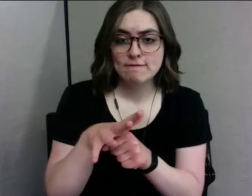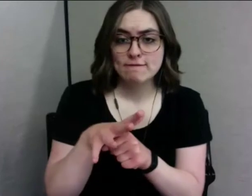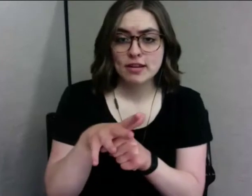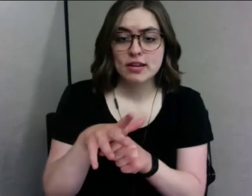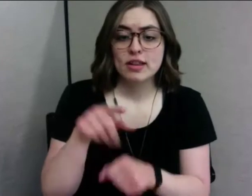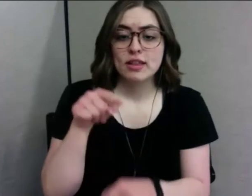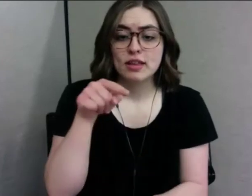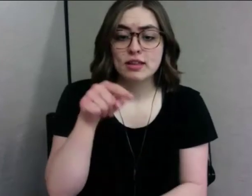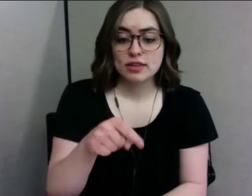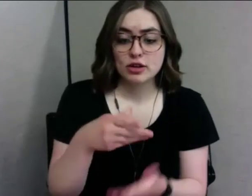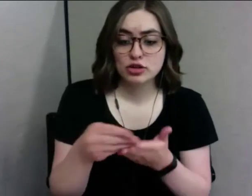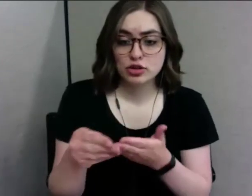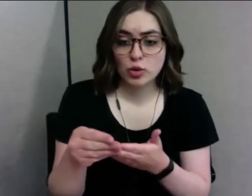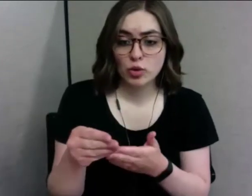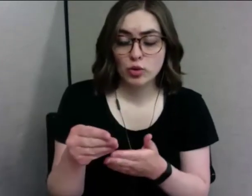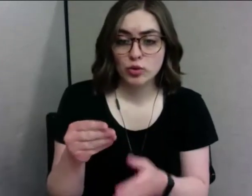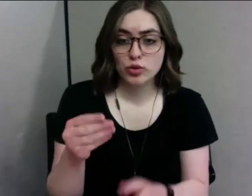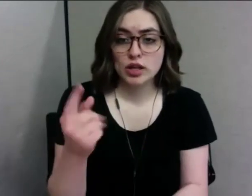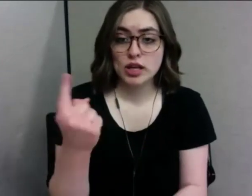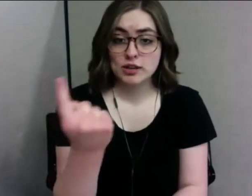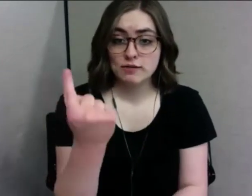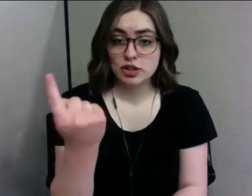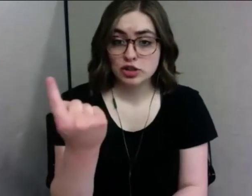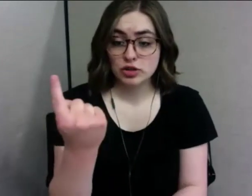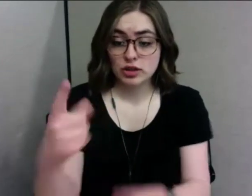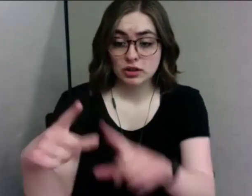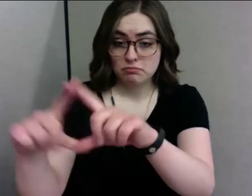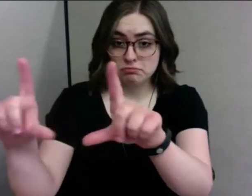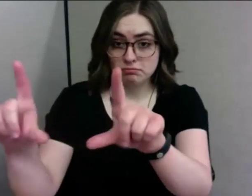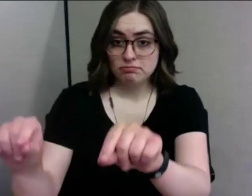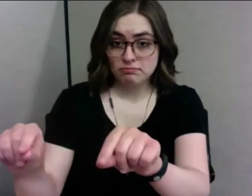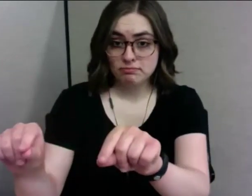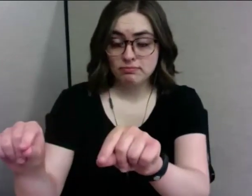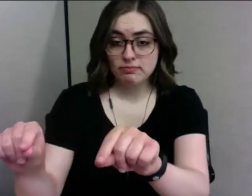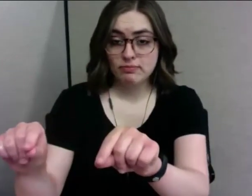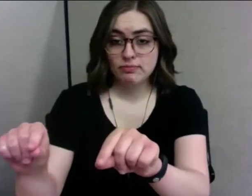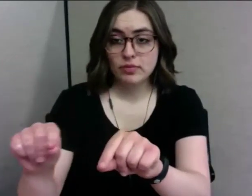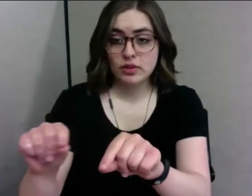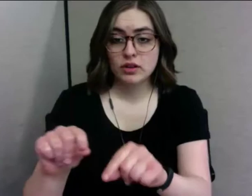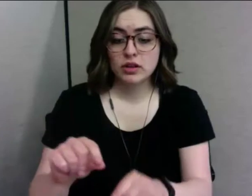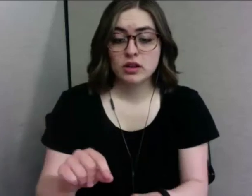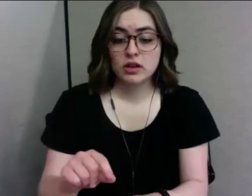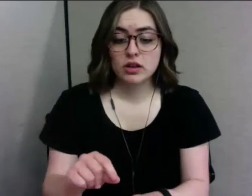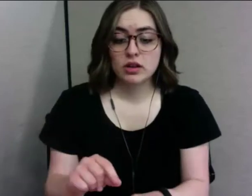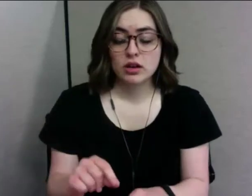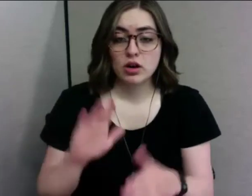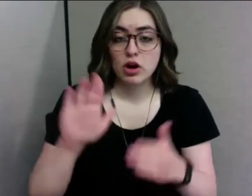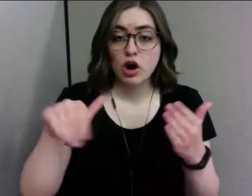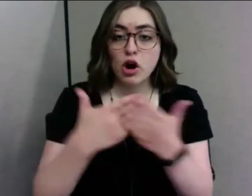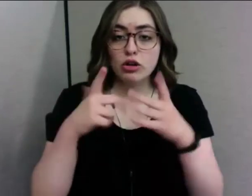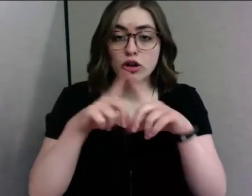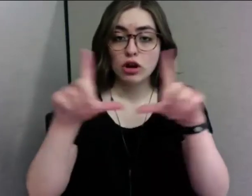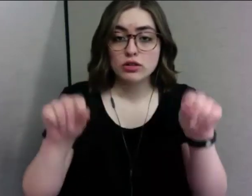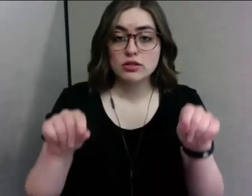Cards come in all shapes, sizes, and designs. Most cards are